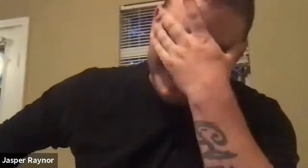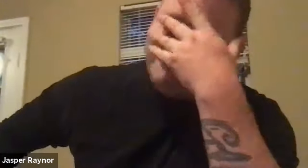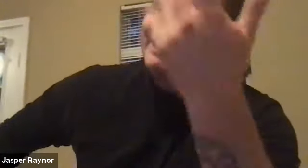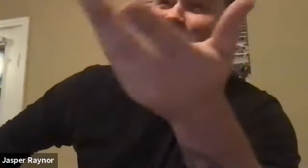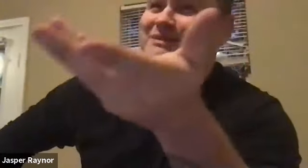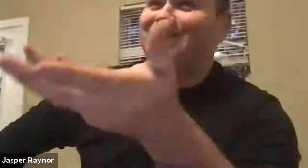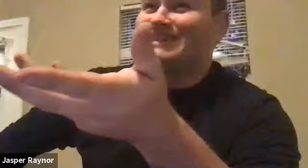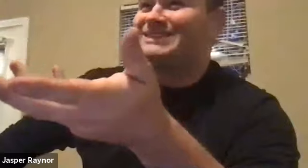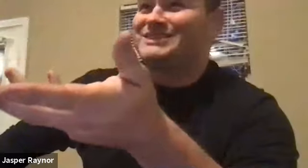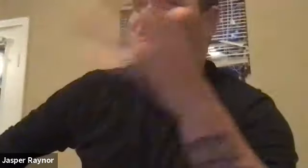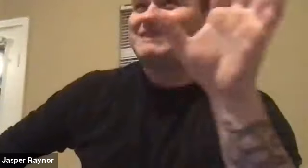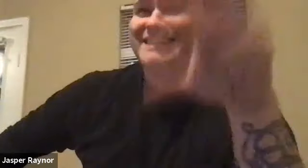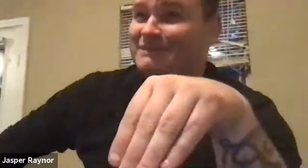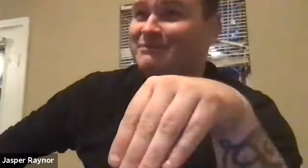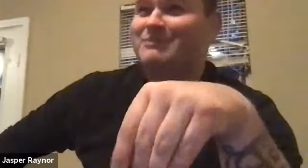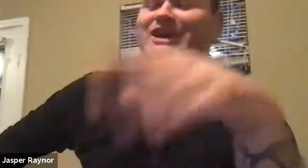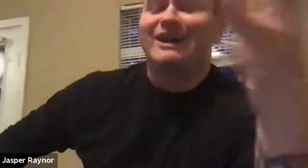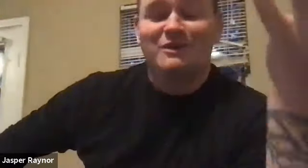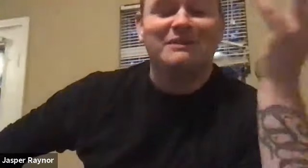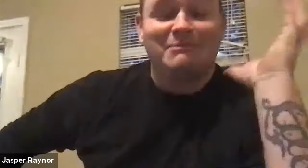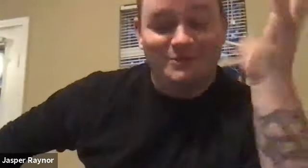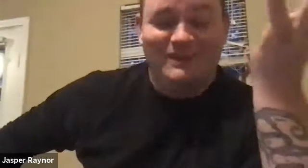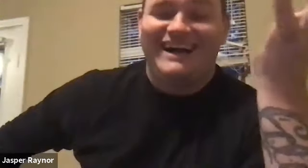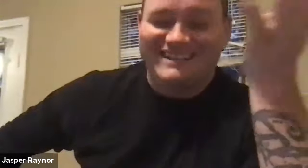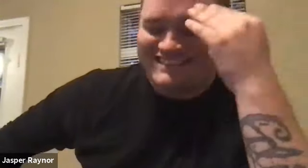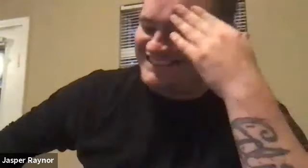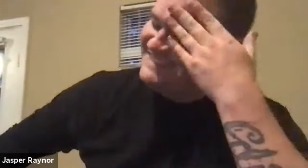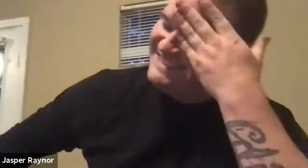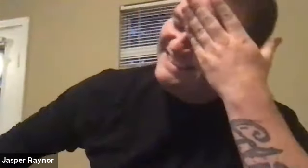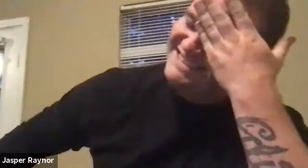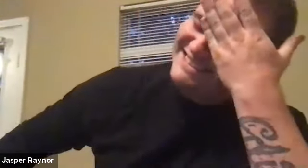I mean, I grew up in the honky tonks too, but inappropriate. I grew up in the boondocks.